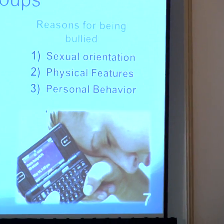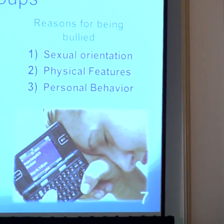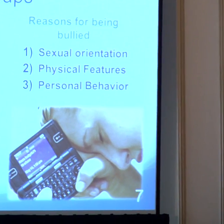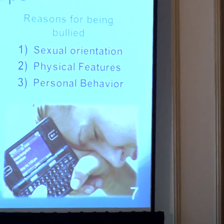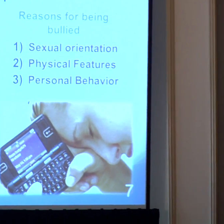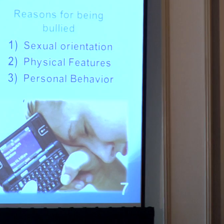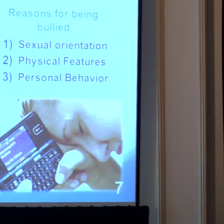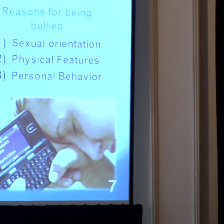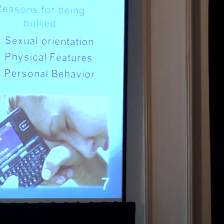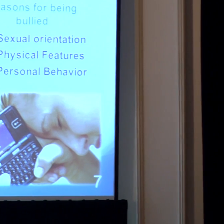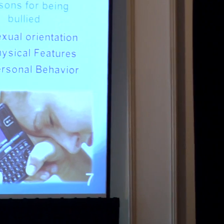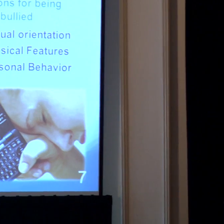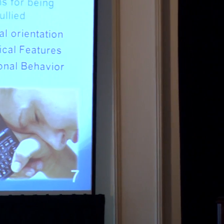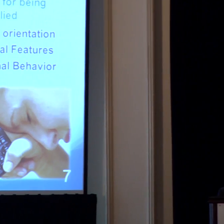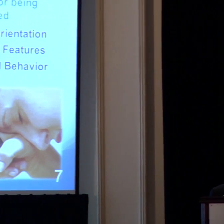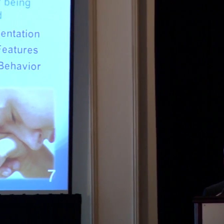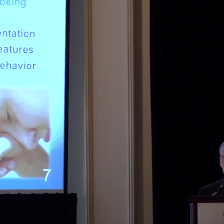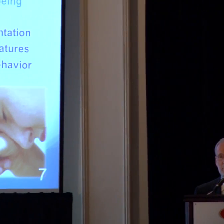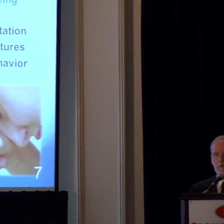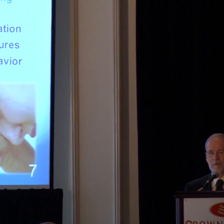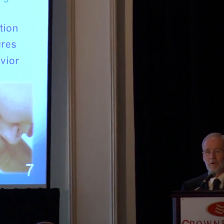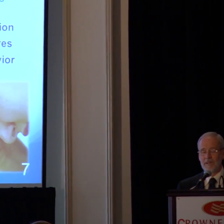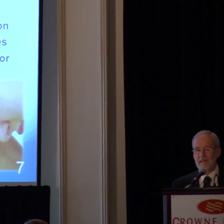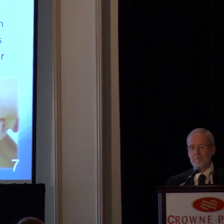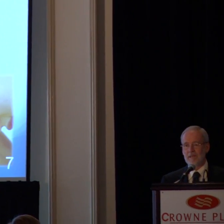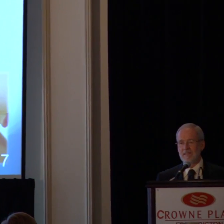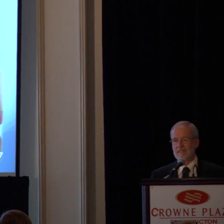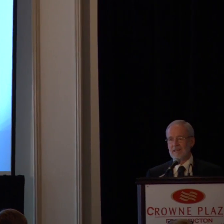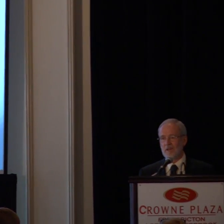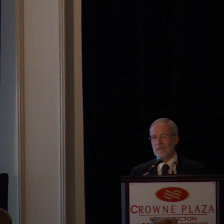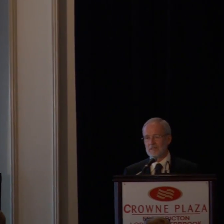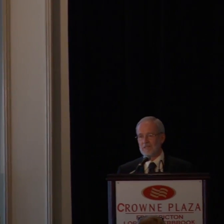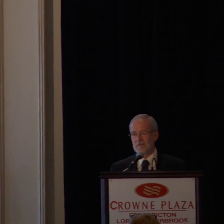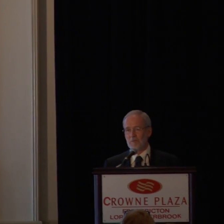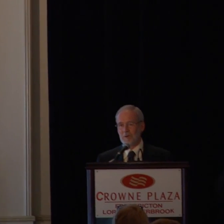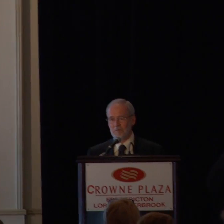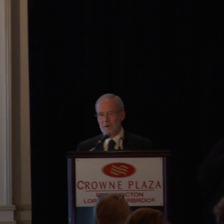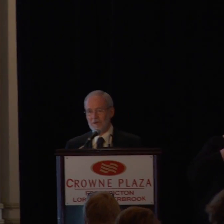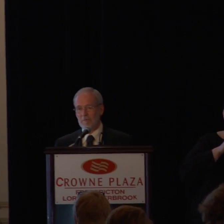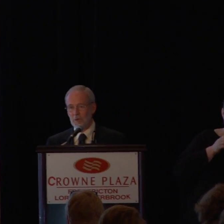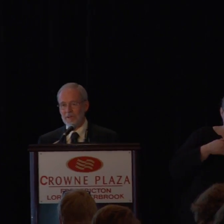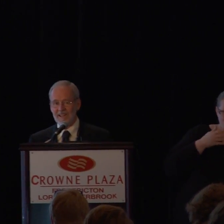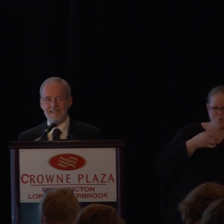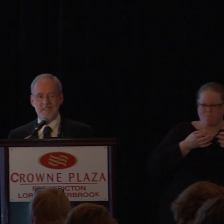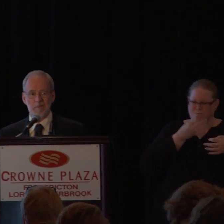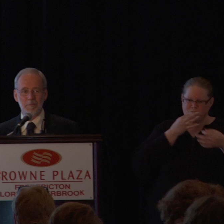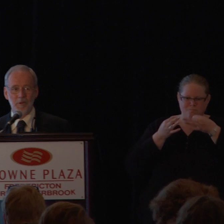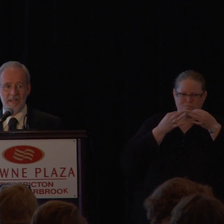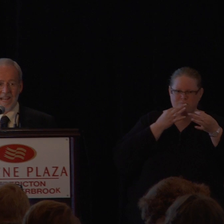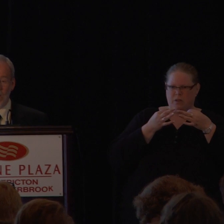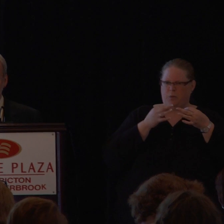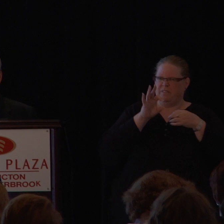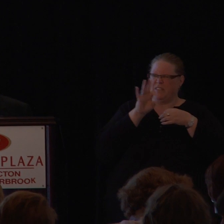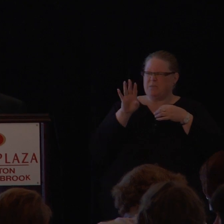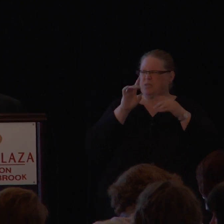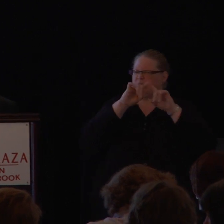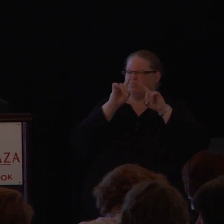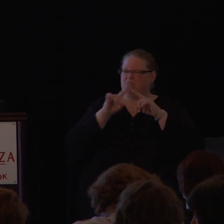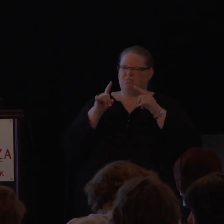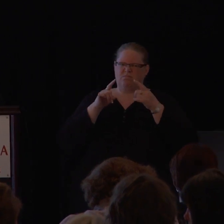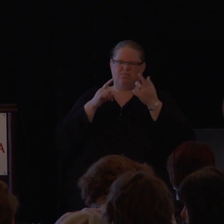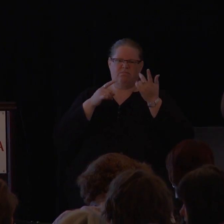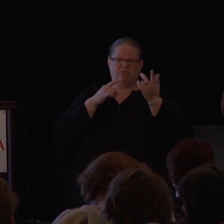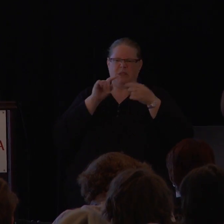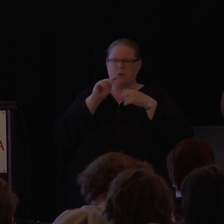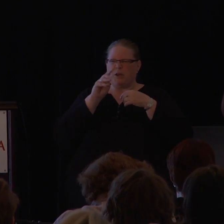especially in areas of cyberbullying, as young people get more and more adept at the technology, there's more and more bullying and cyberbullying in elementary schools